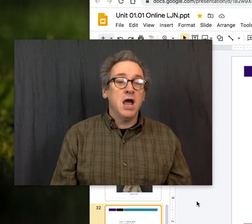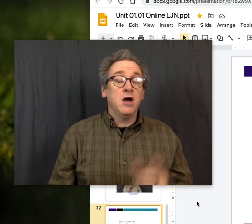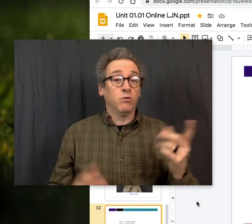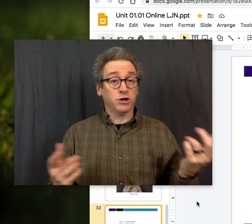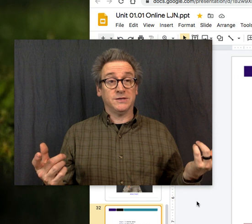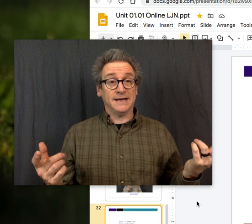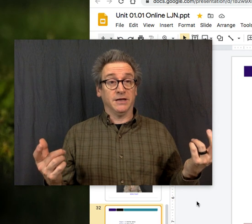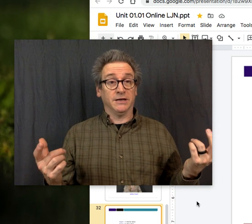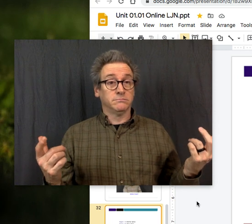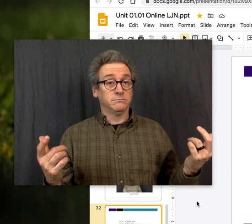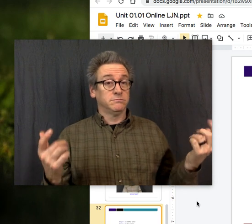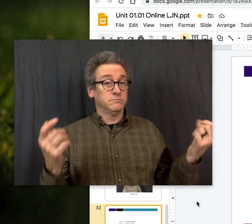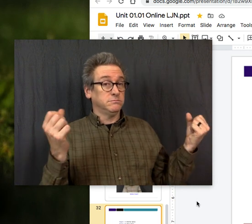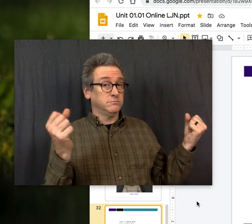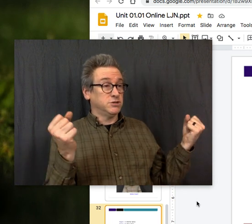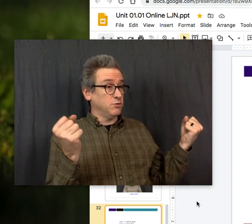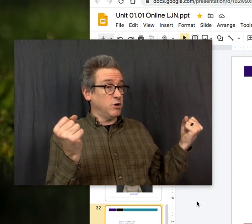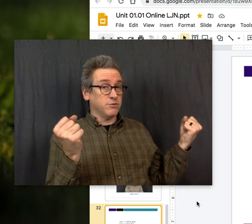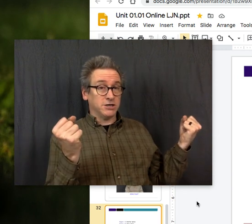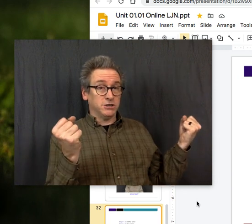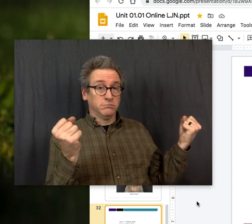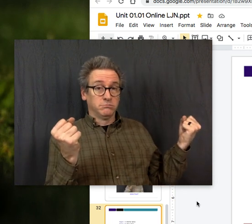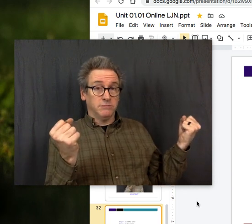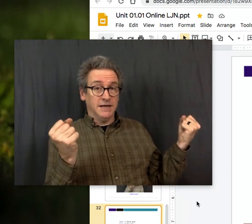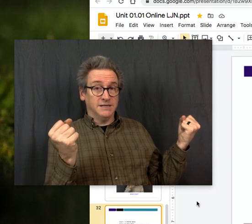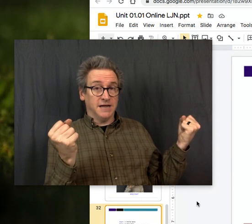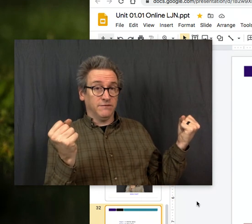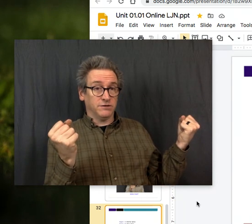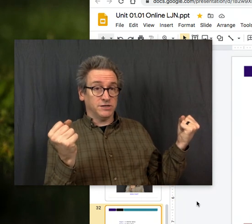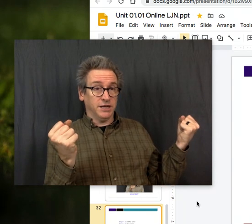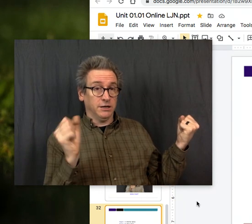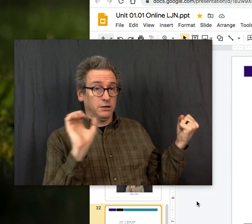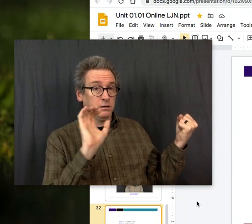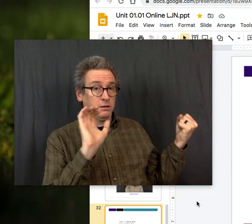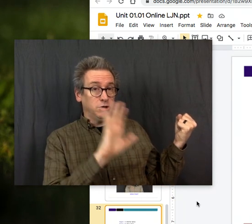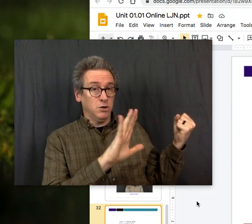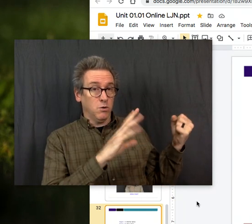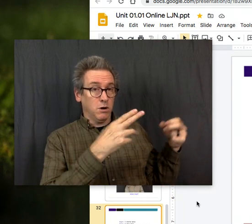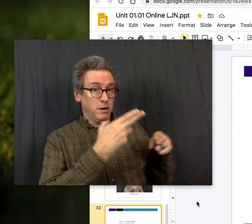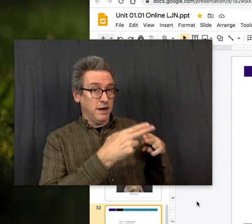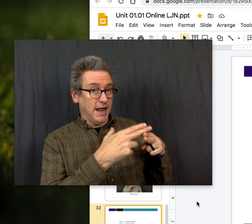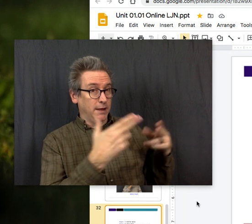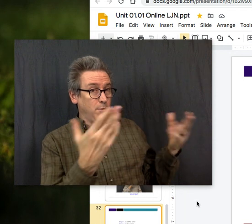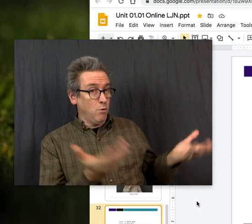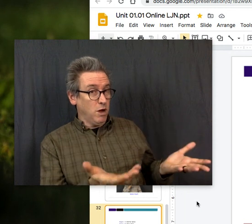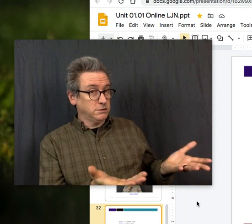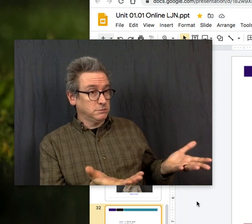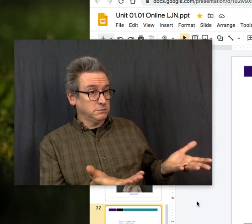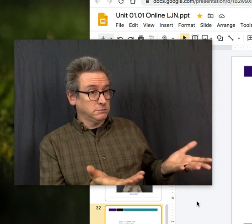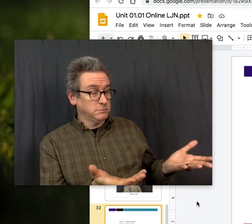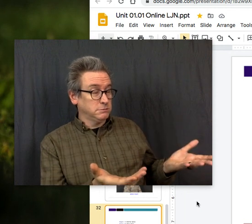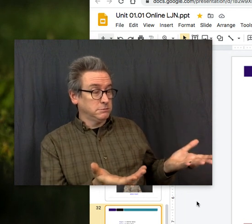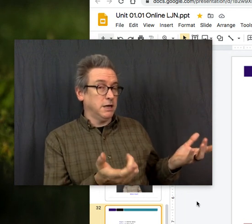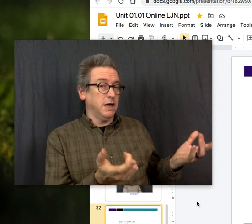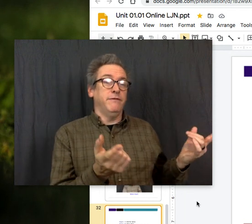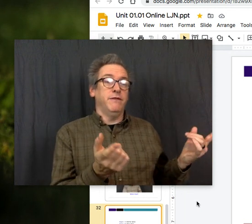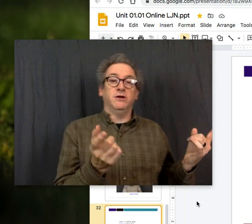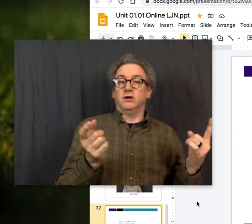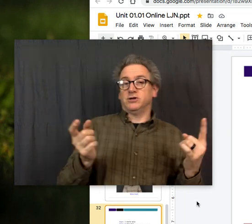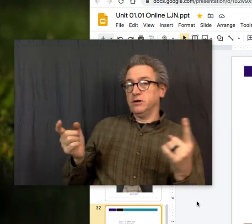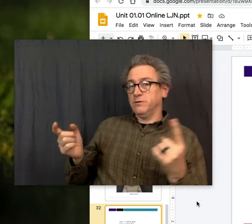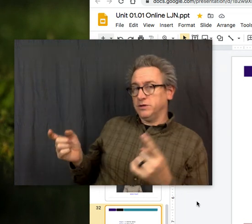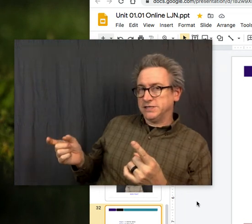So we're going to do the same thing. Turn one direction and sign the first thing. Your name. And